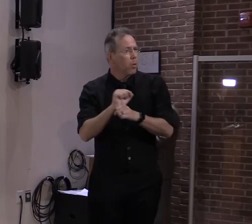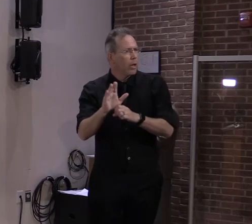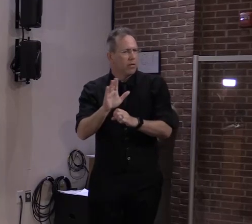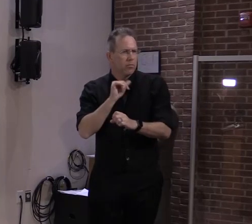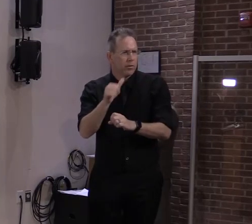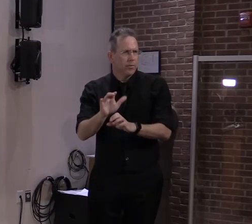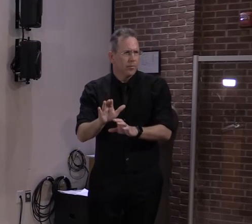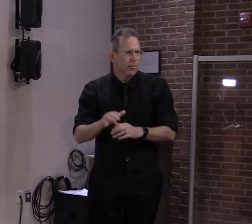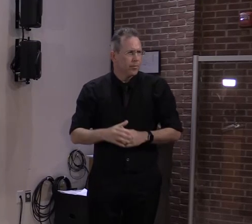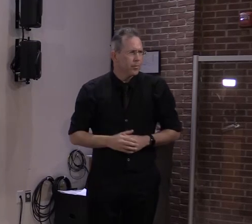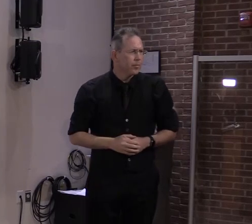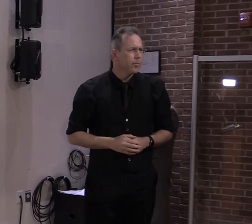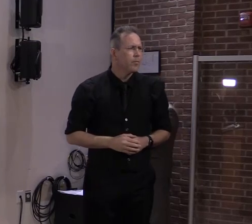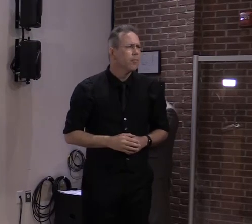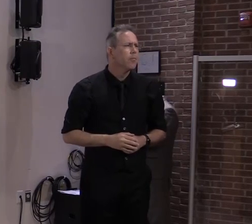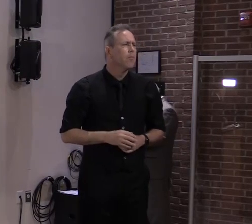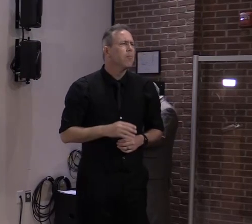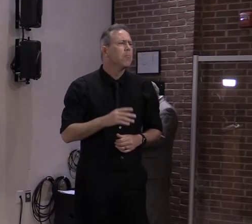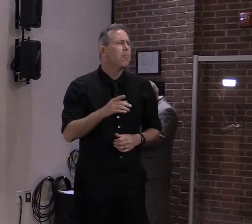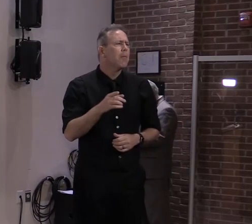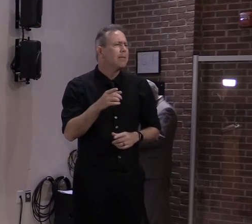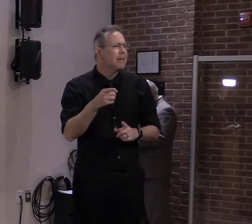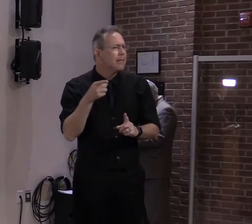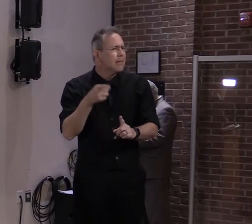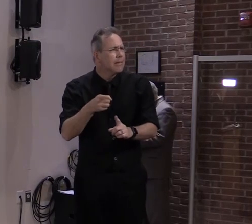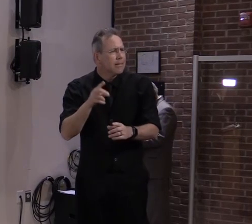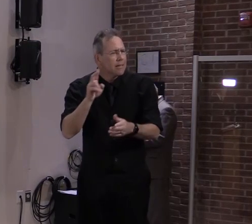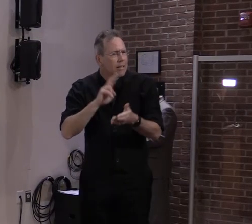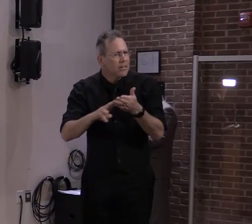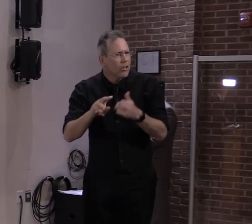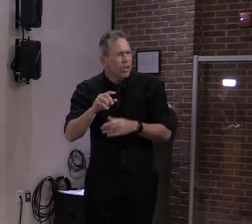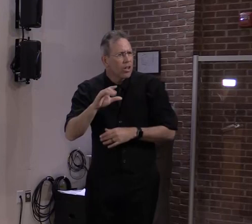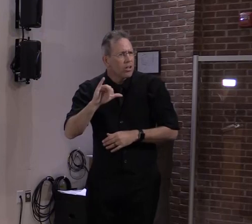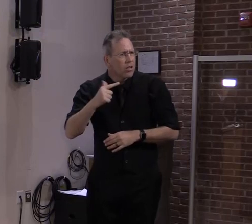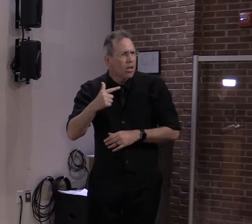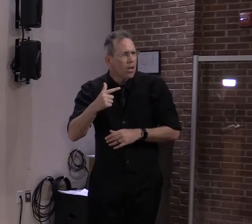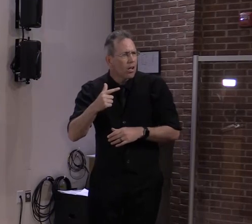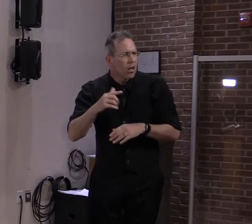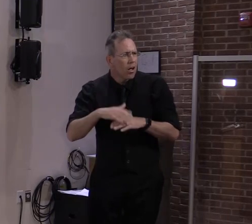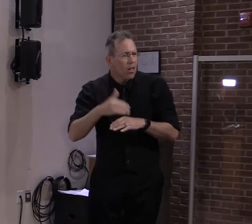I don't know if Secretary Young is on, but